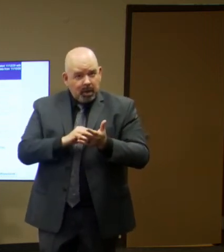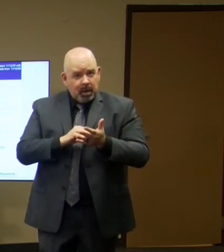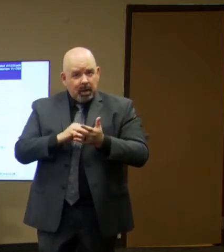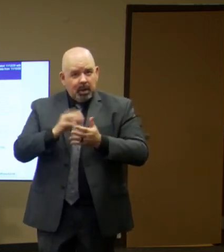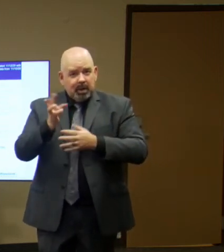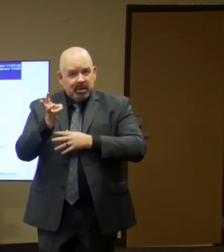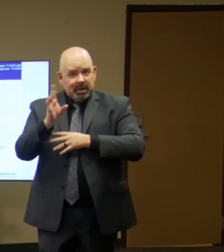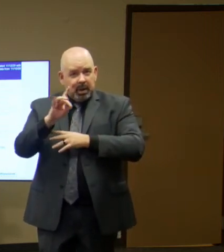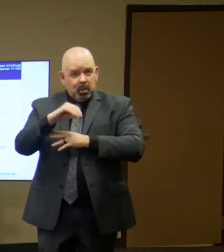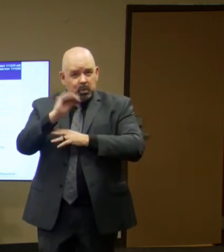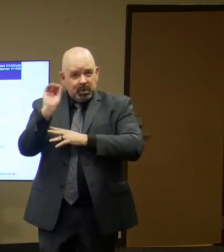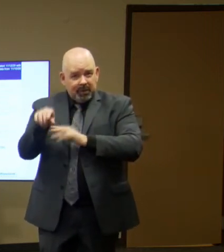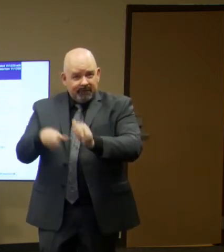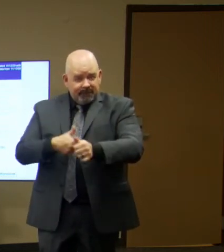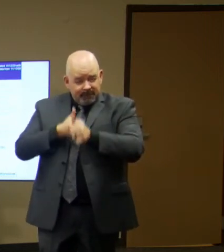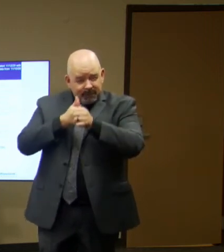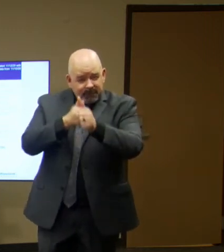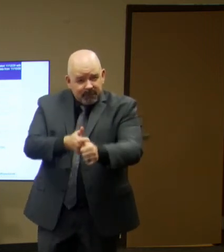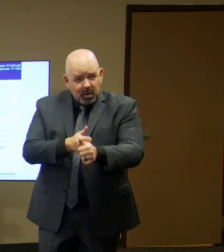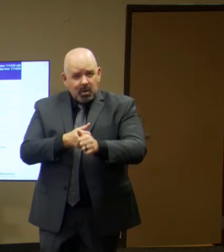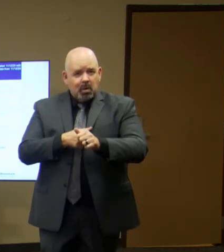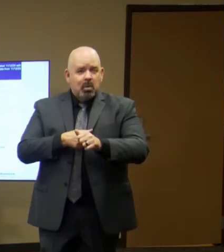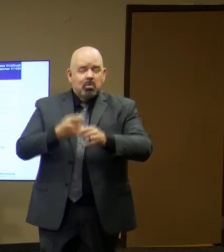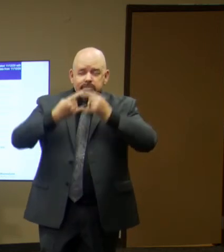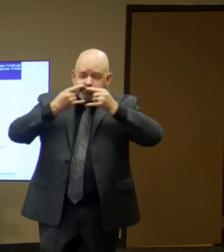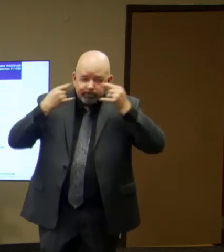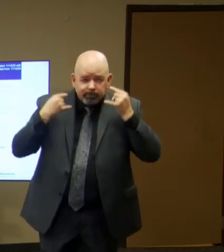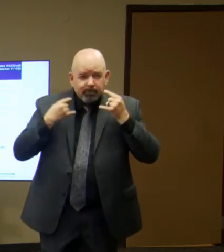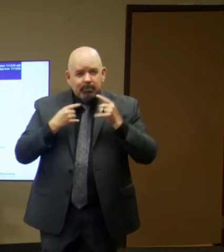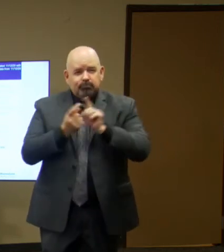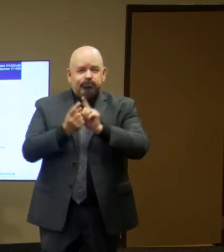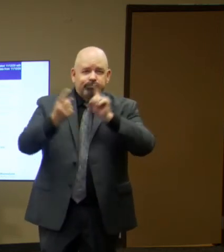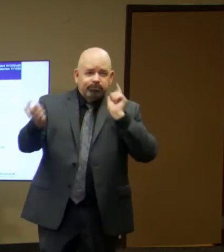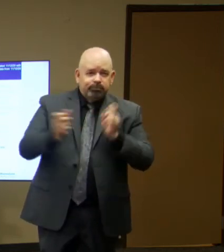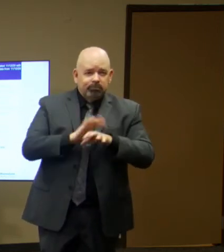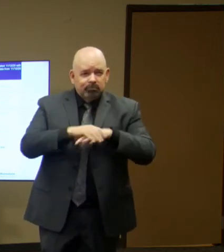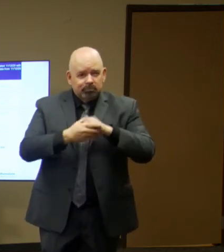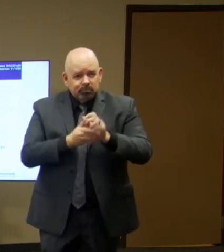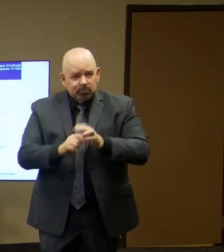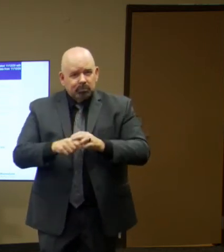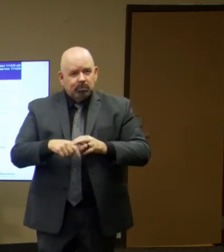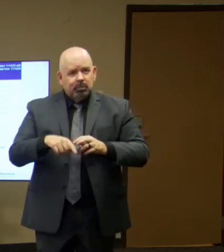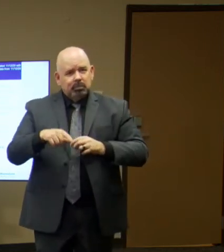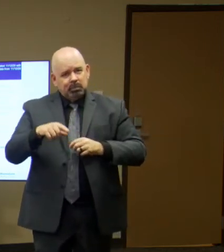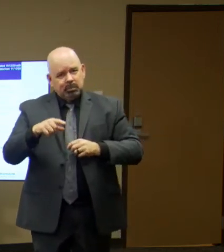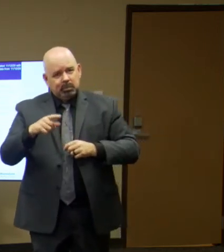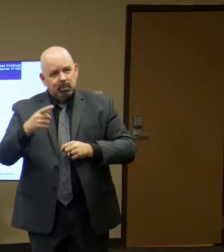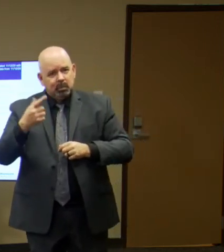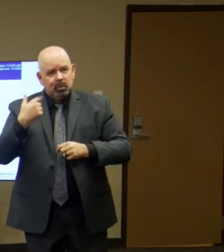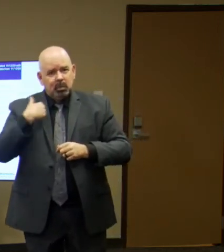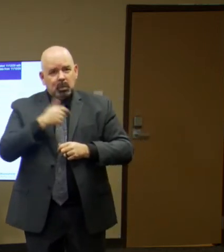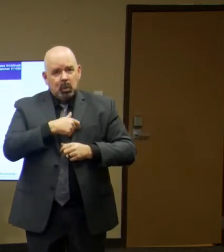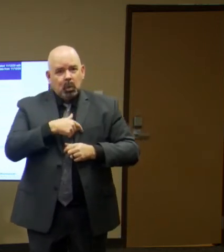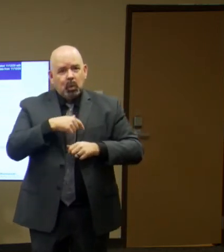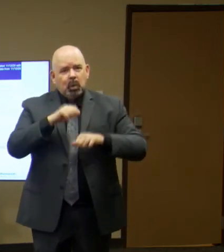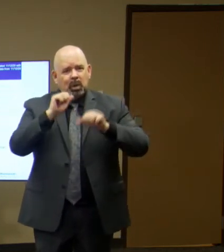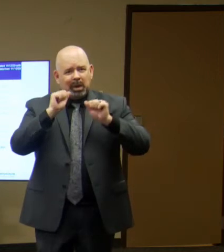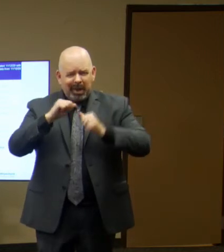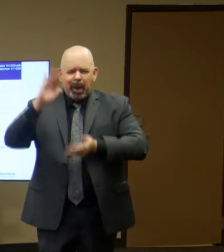then 100 cases will be replaced by 90 cases, which will be replaced by 81 cases, which will